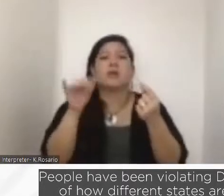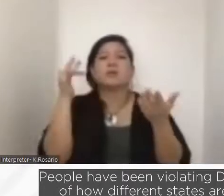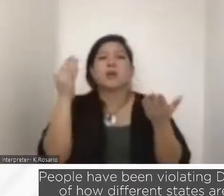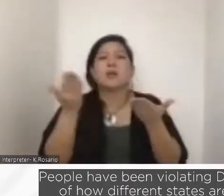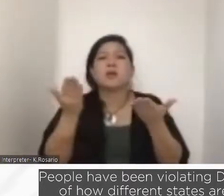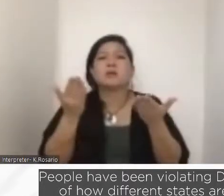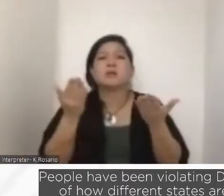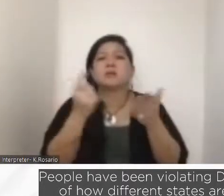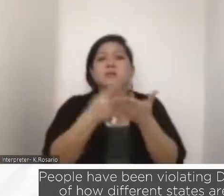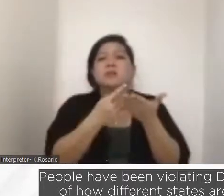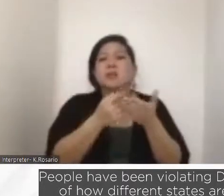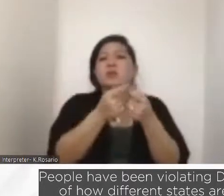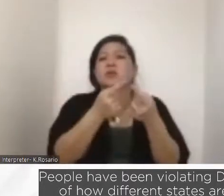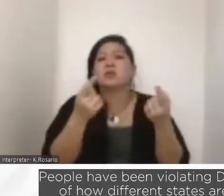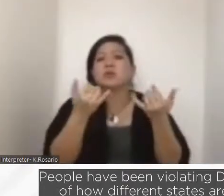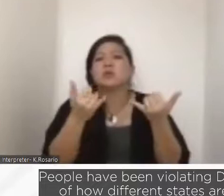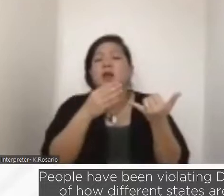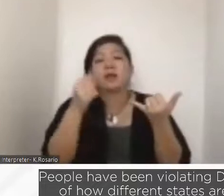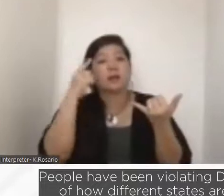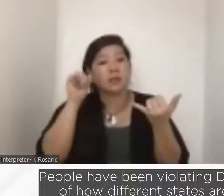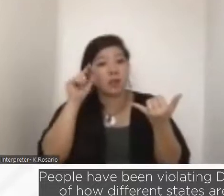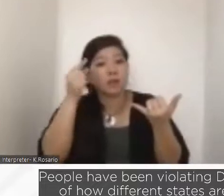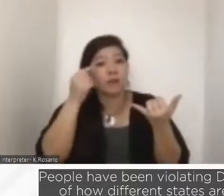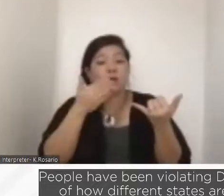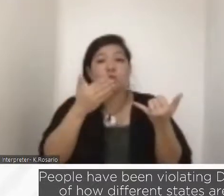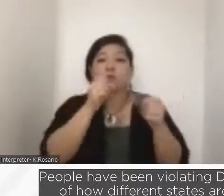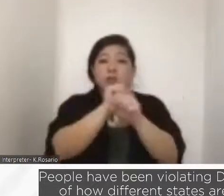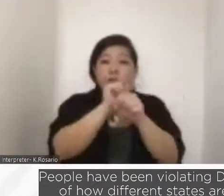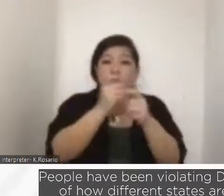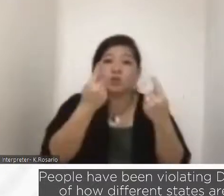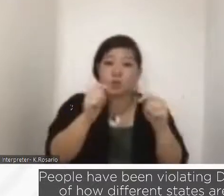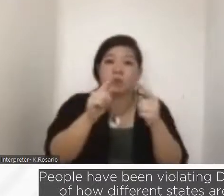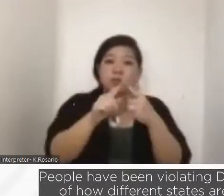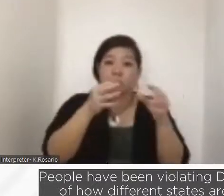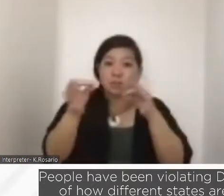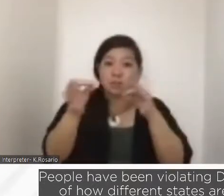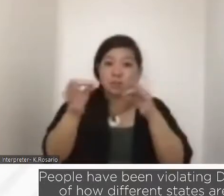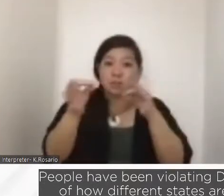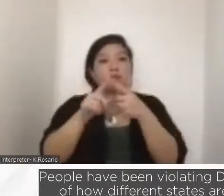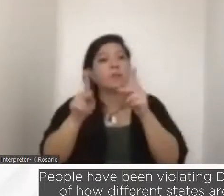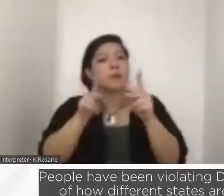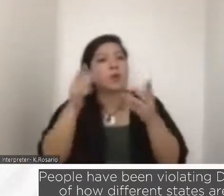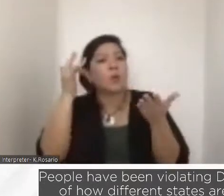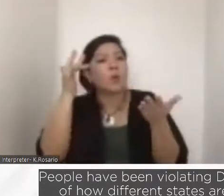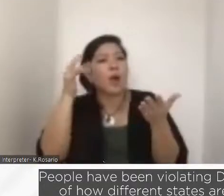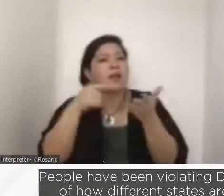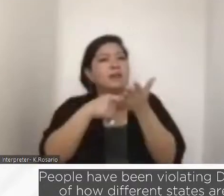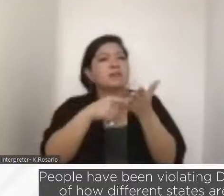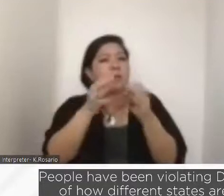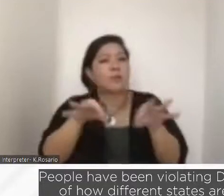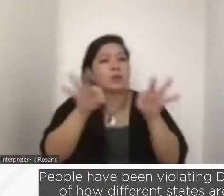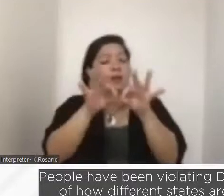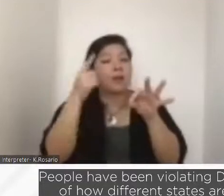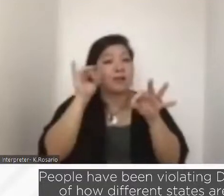all today. And I think your governor has done a really good job of trying to explain to people why this is important. And I